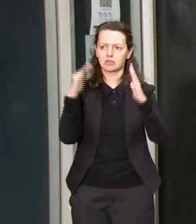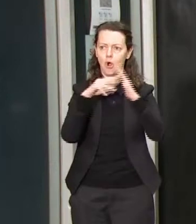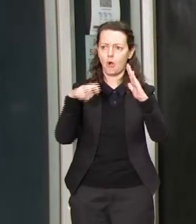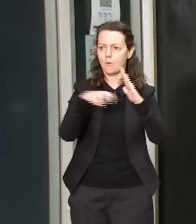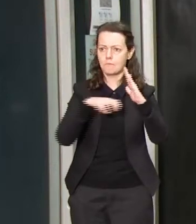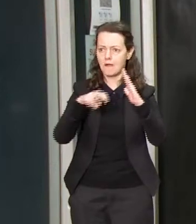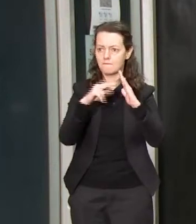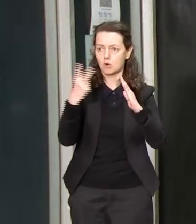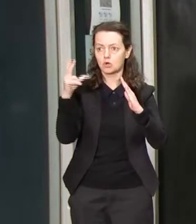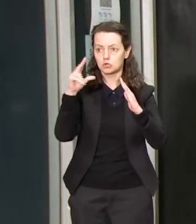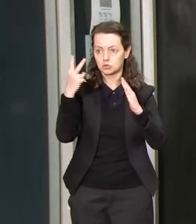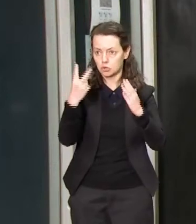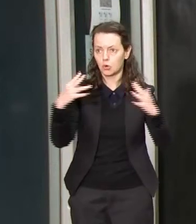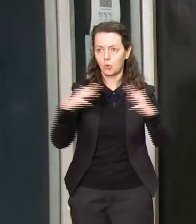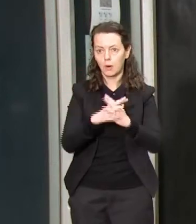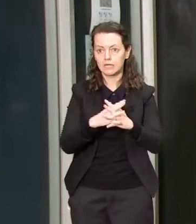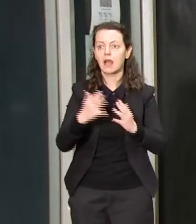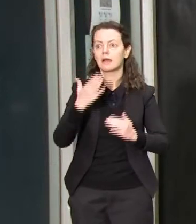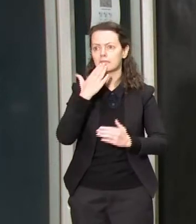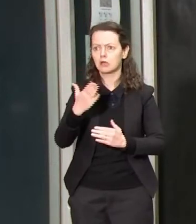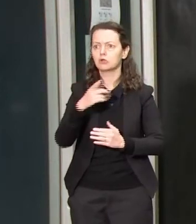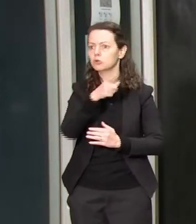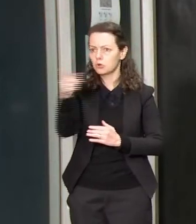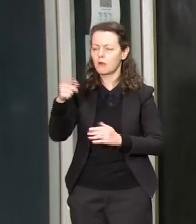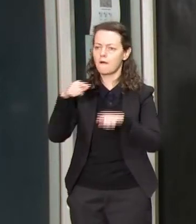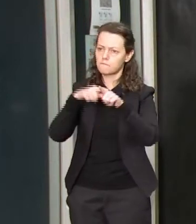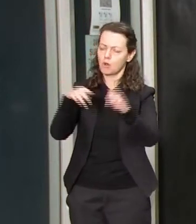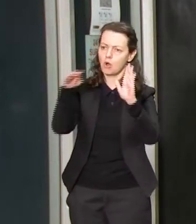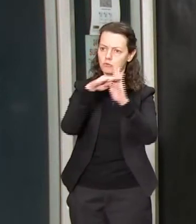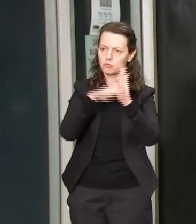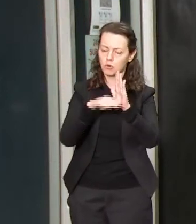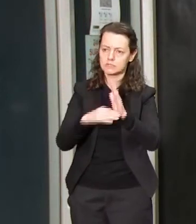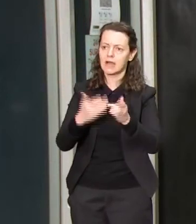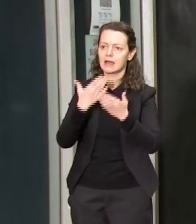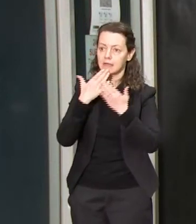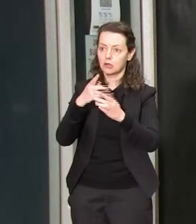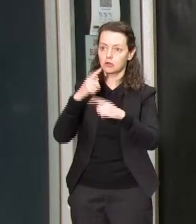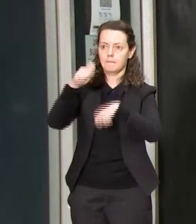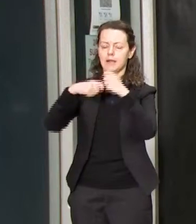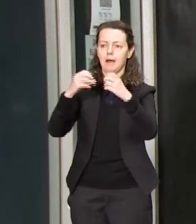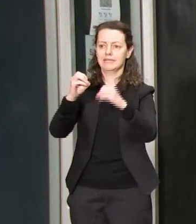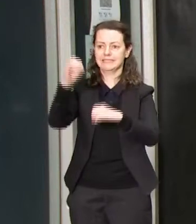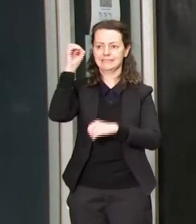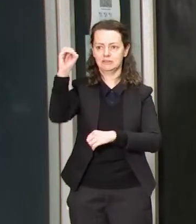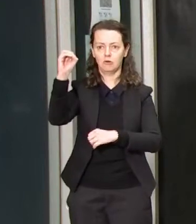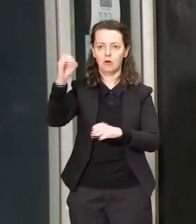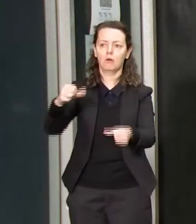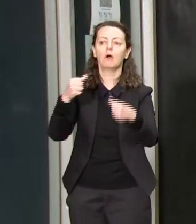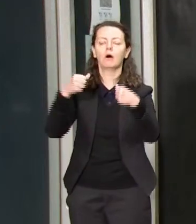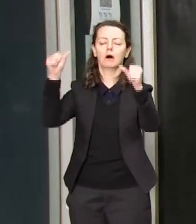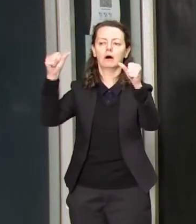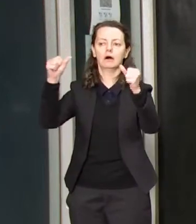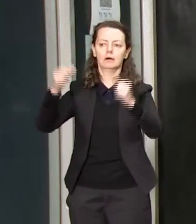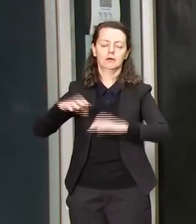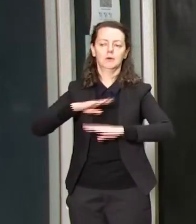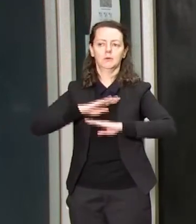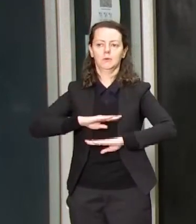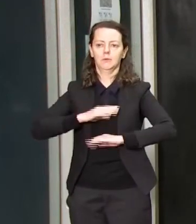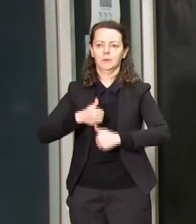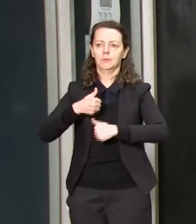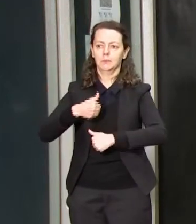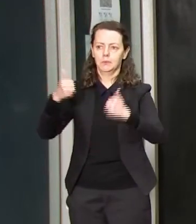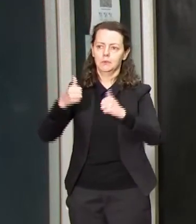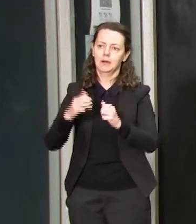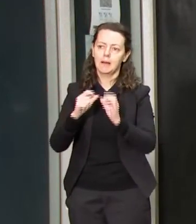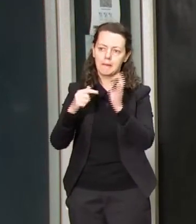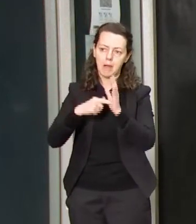and to all Victorians who have followed the rules. To get to 0 cases today is a terrific outcome, but it is